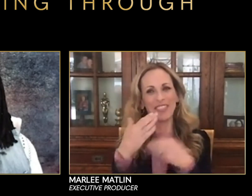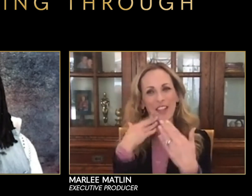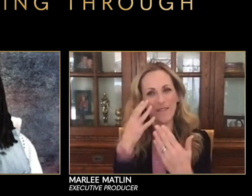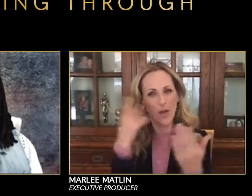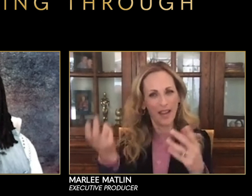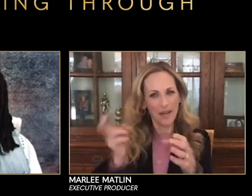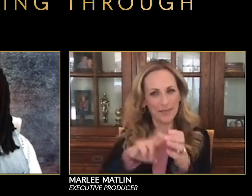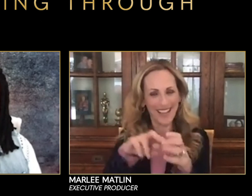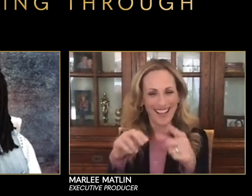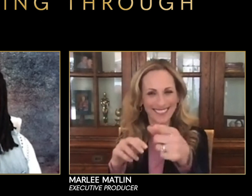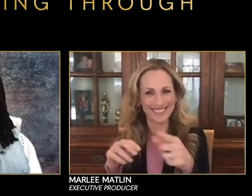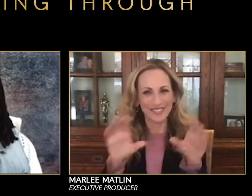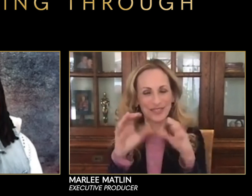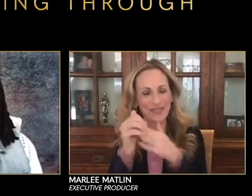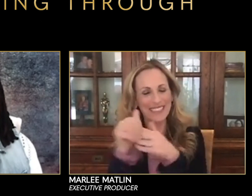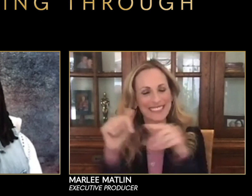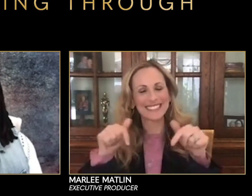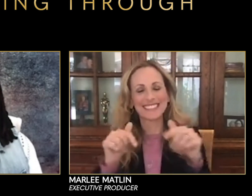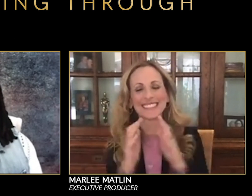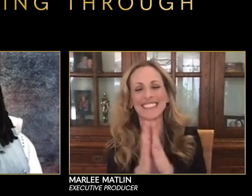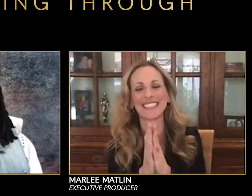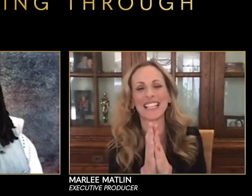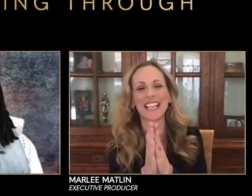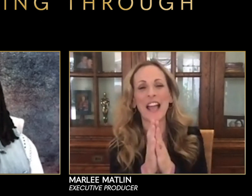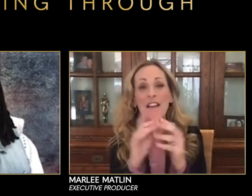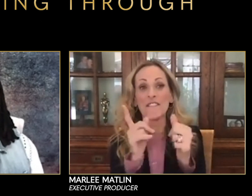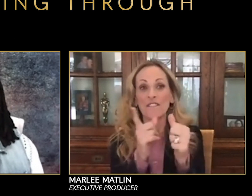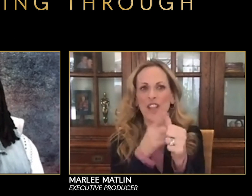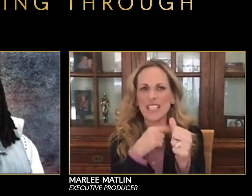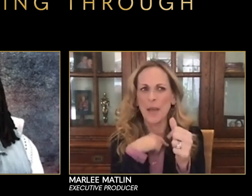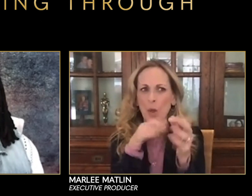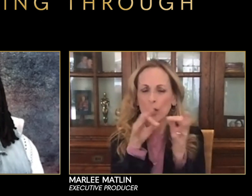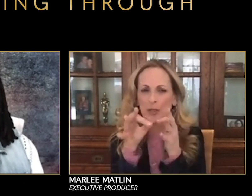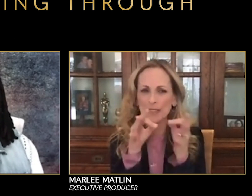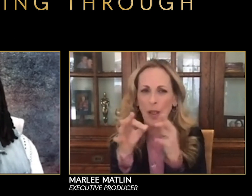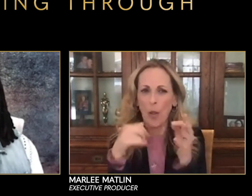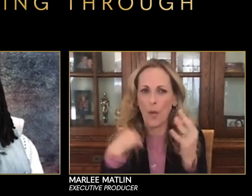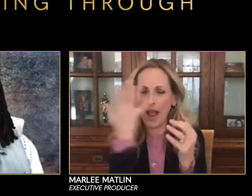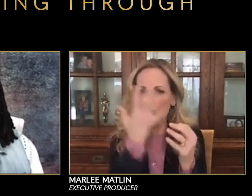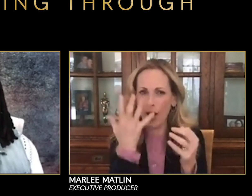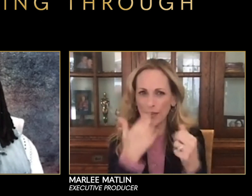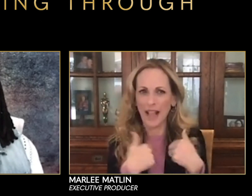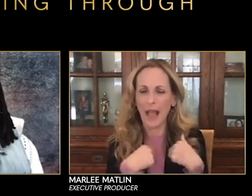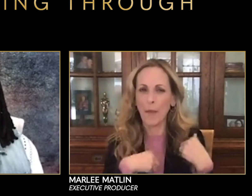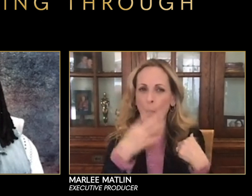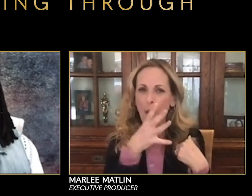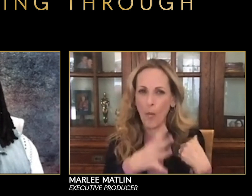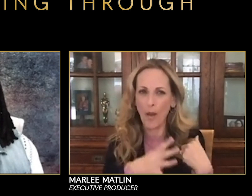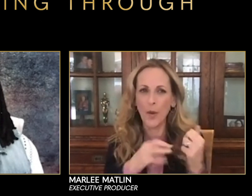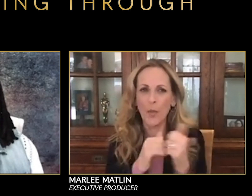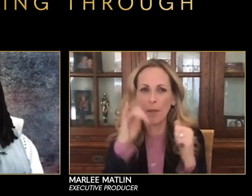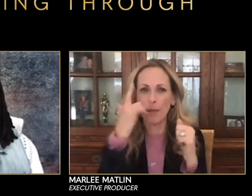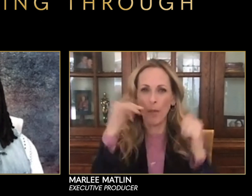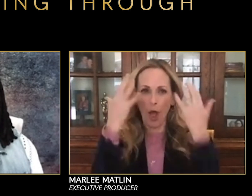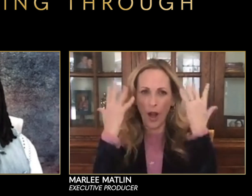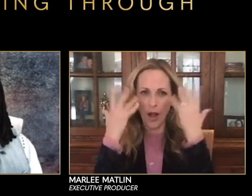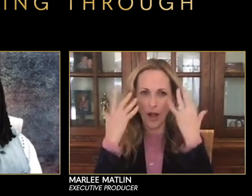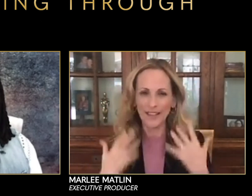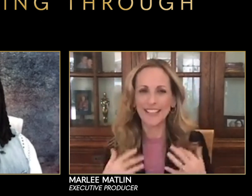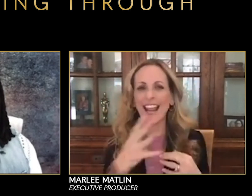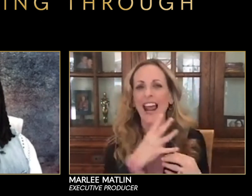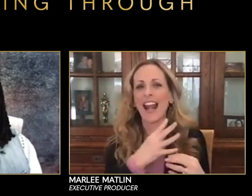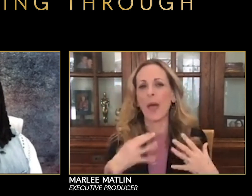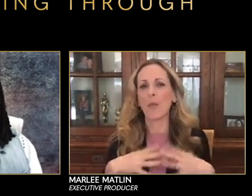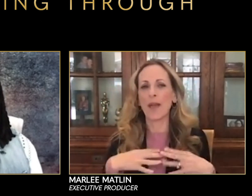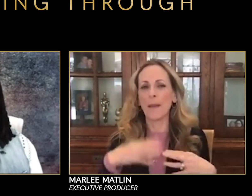Hi, Whoopi. Thank you for letting me hop on the description. First of all, I'm going to describe myself, what I look like. I'm a white woman